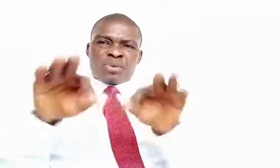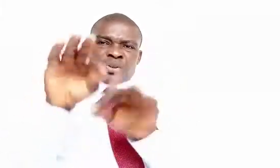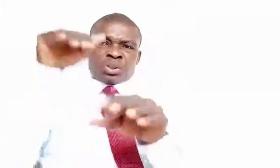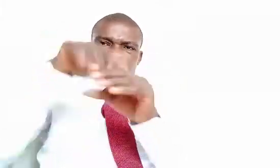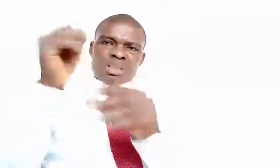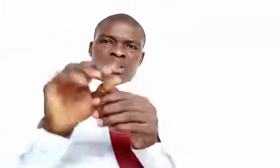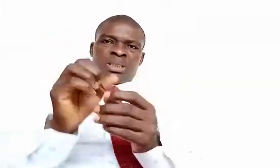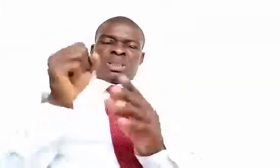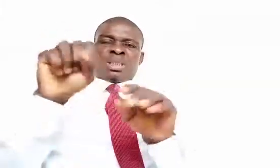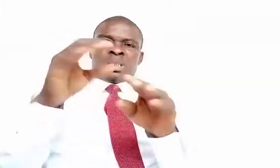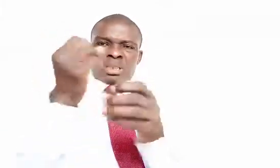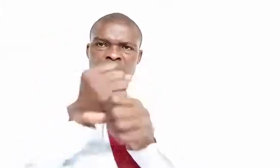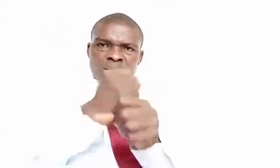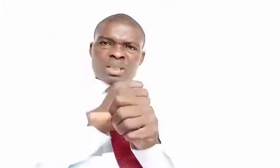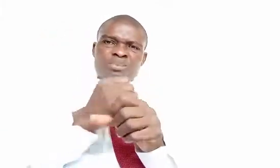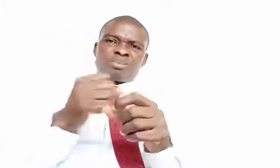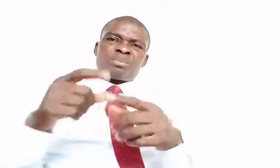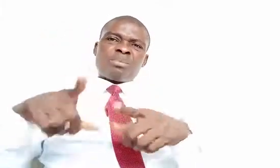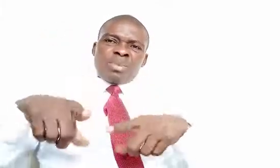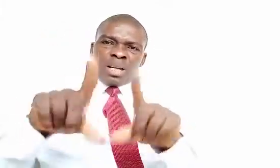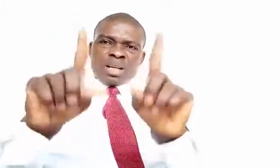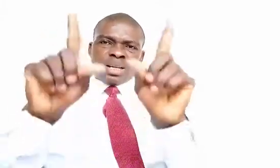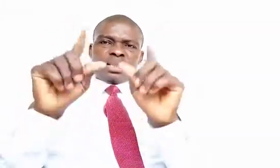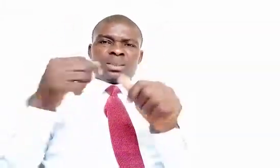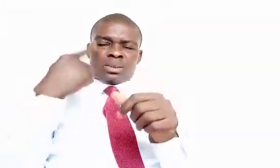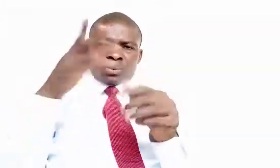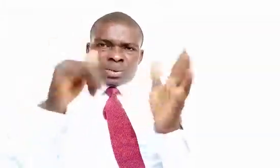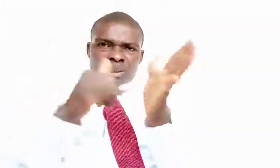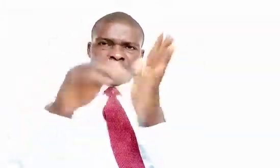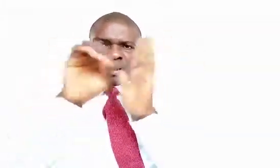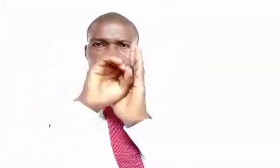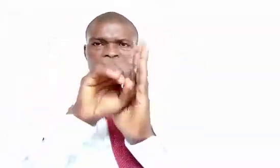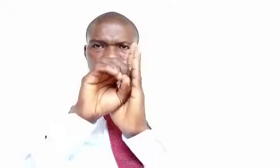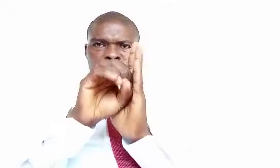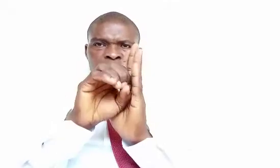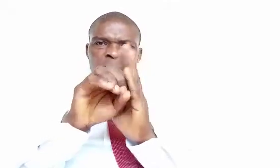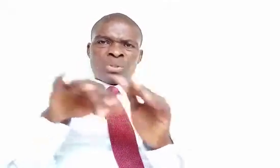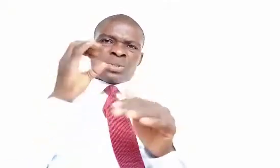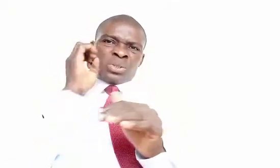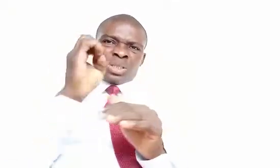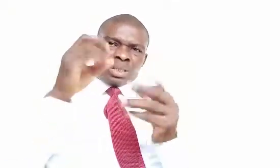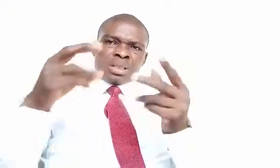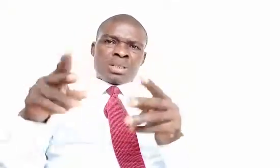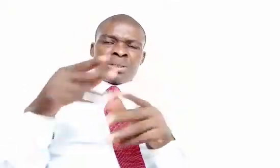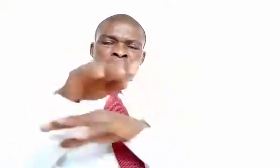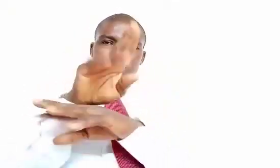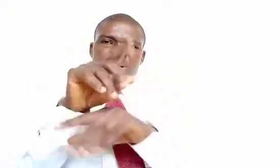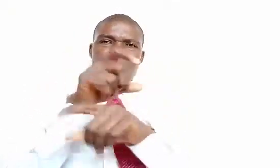sentence. Let's consider the following example. He plays football. He always plays